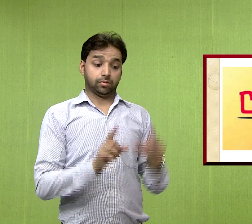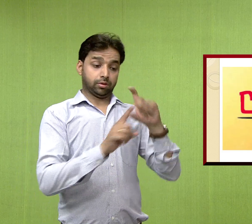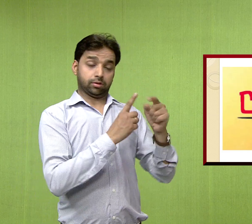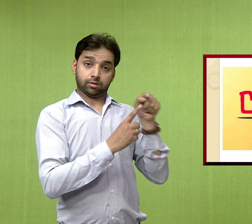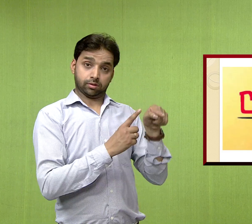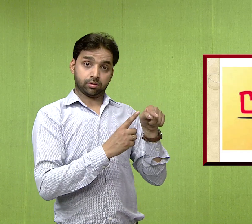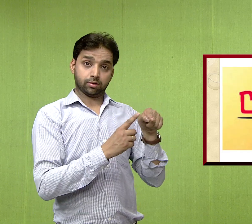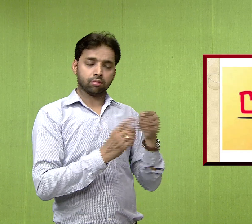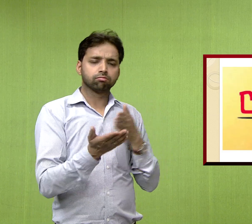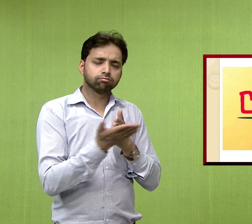Culture is a way of life